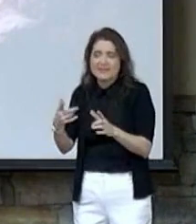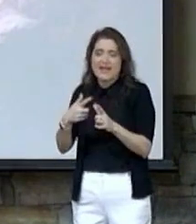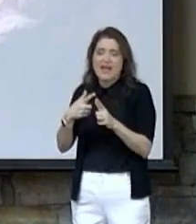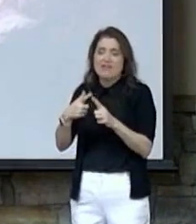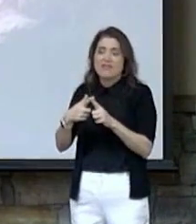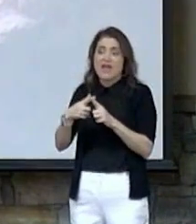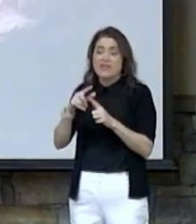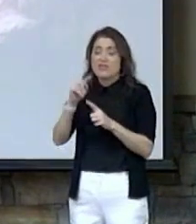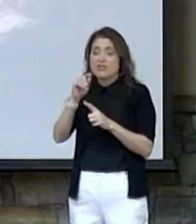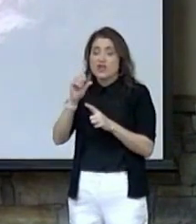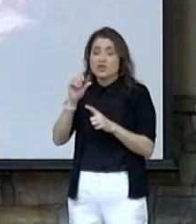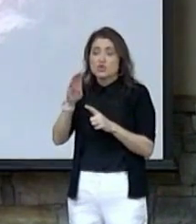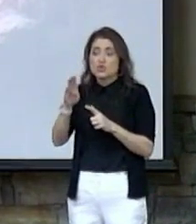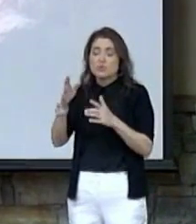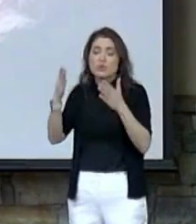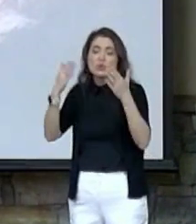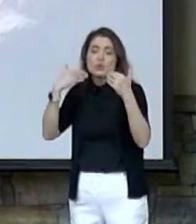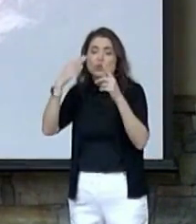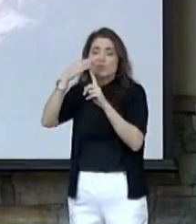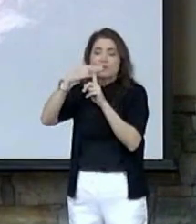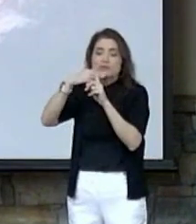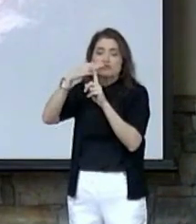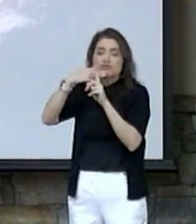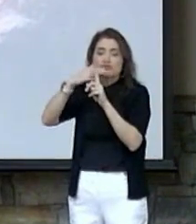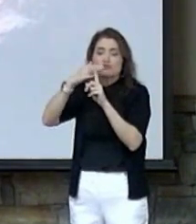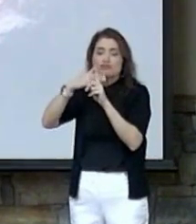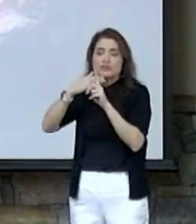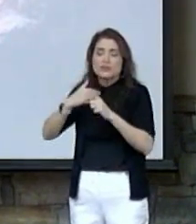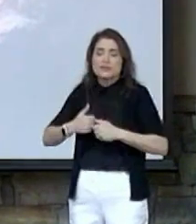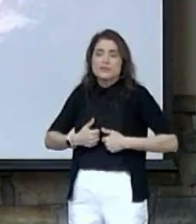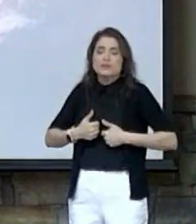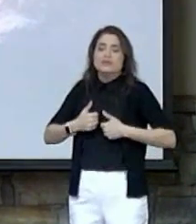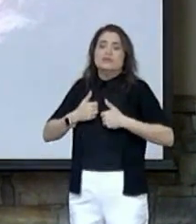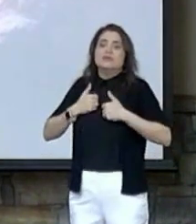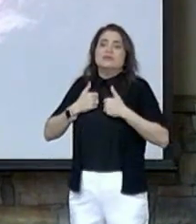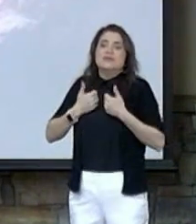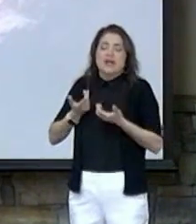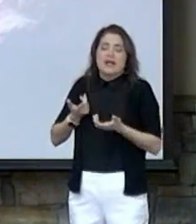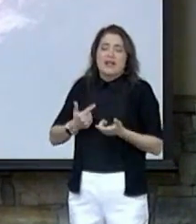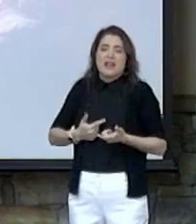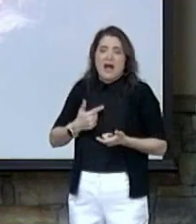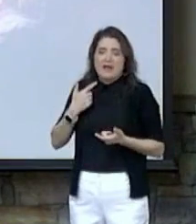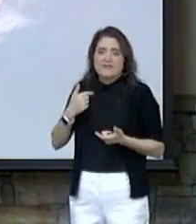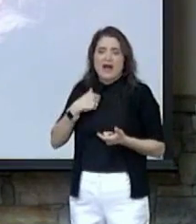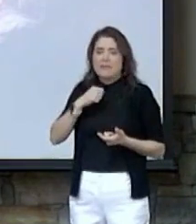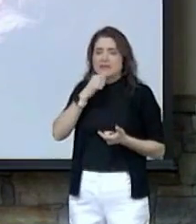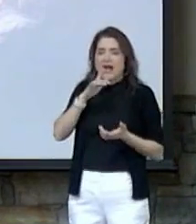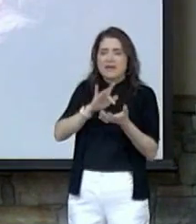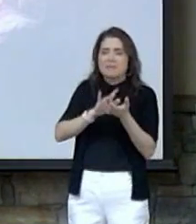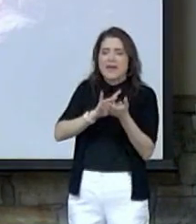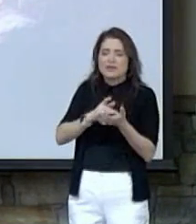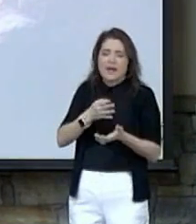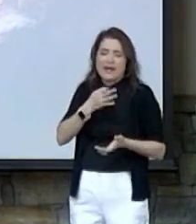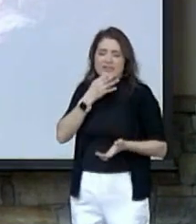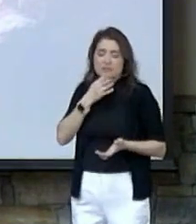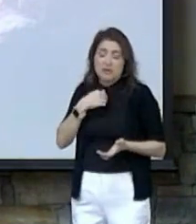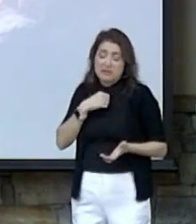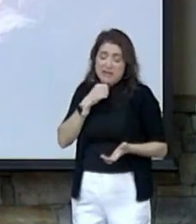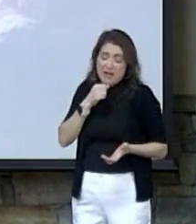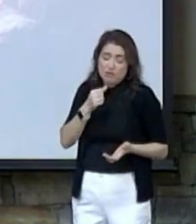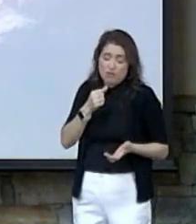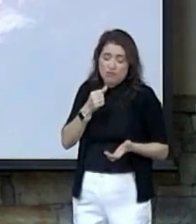tomb brought him back to life. I'm not a medical expert. I don't claim to be one, but I'll share a few thoughts with